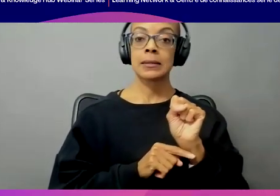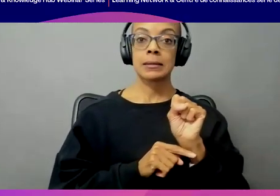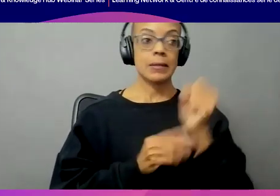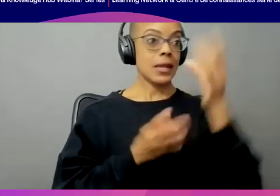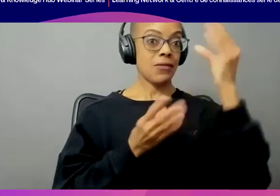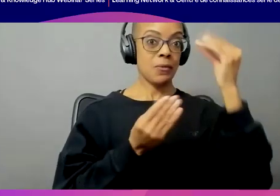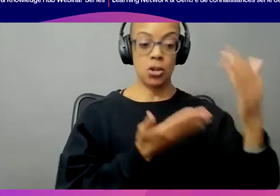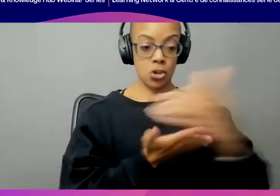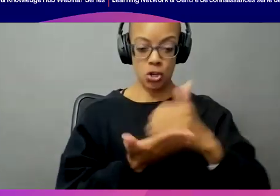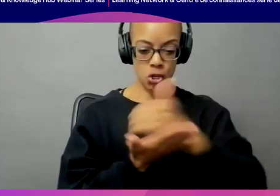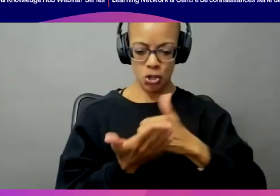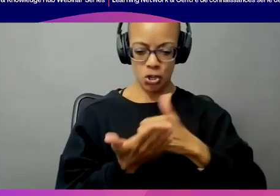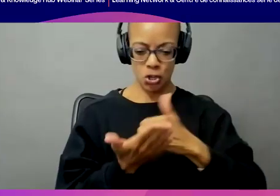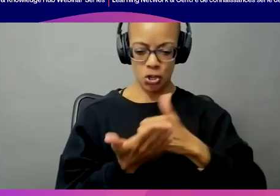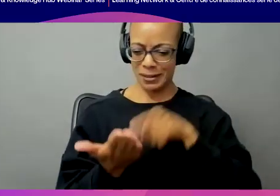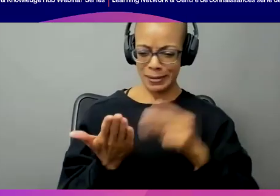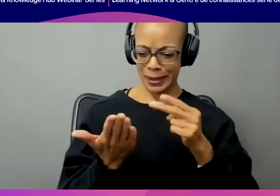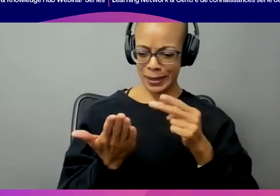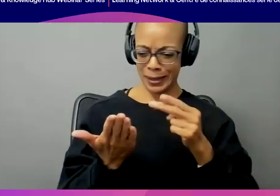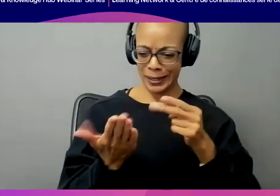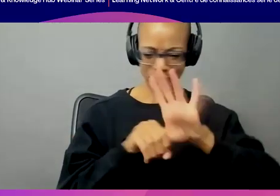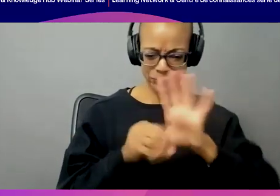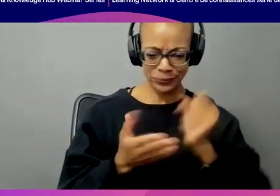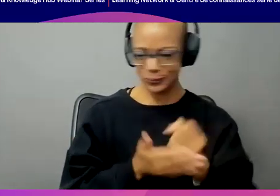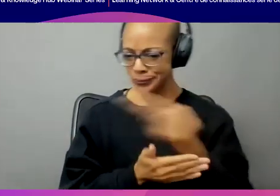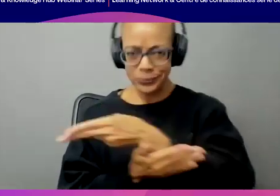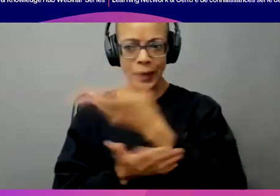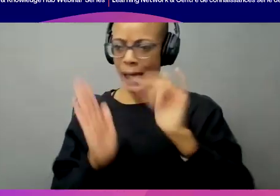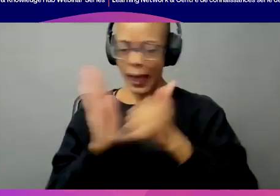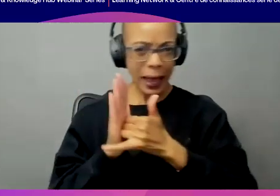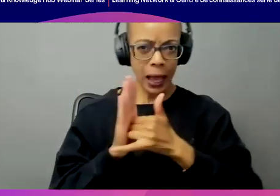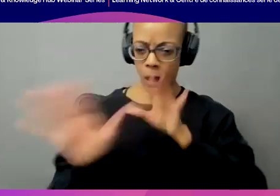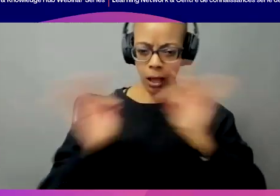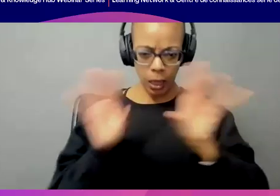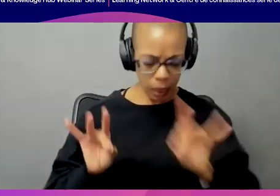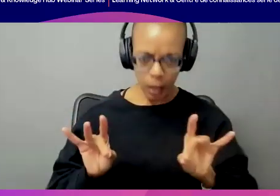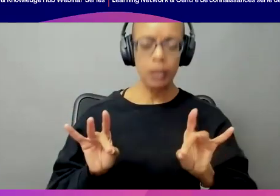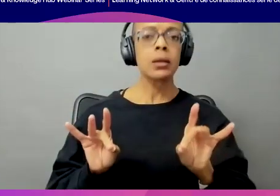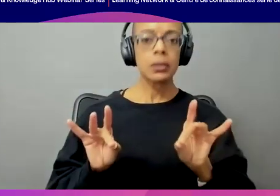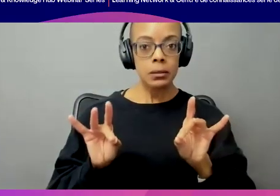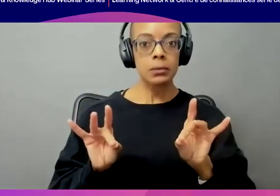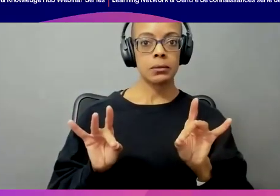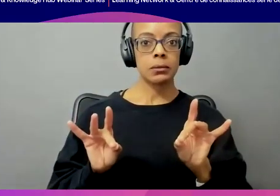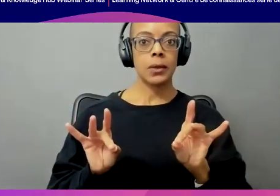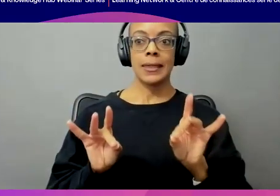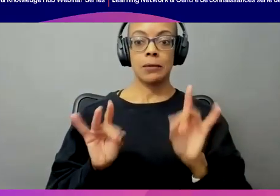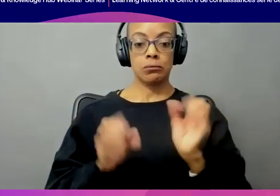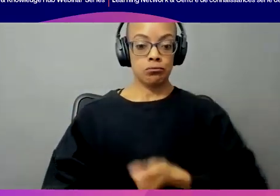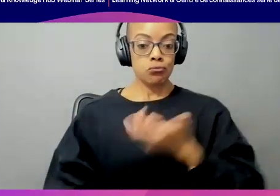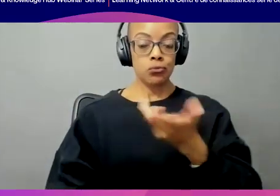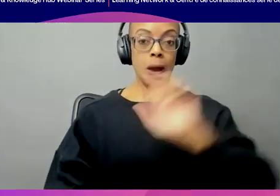not good data? How do we use it then to visualize it, to share people's stories